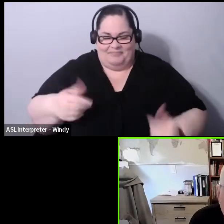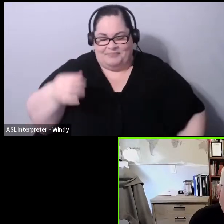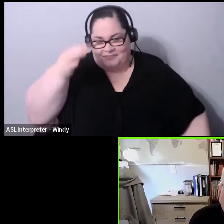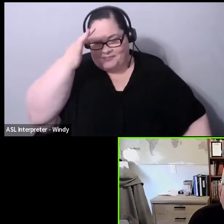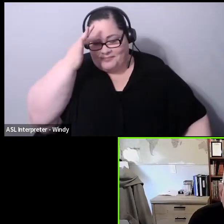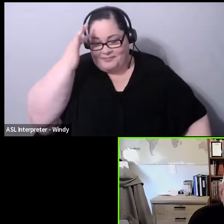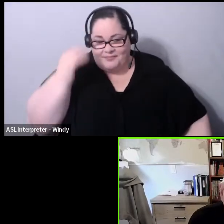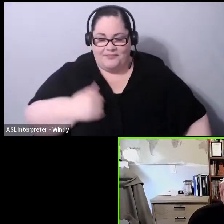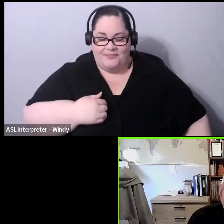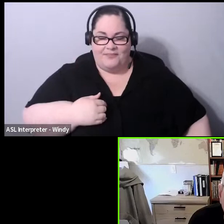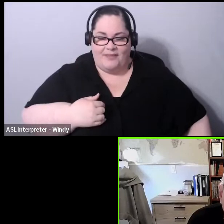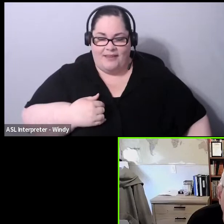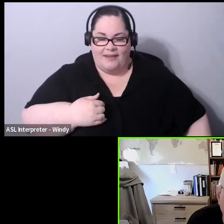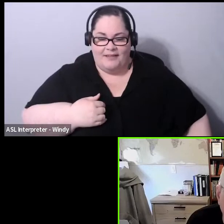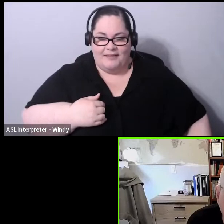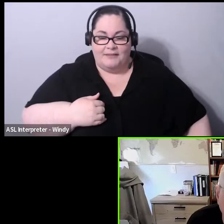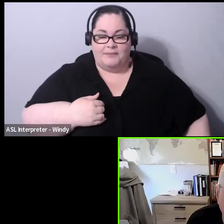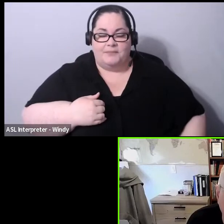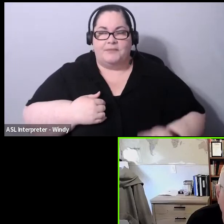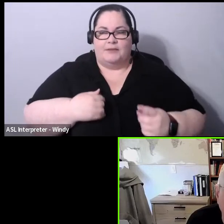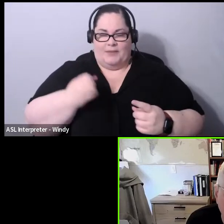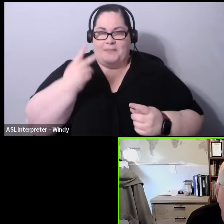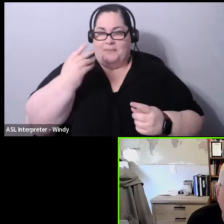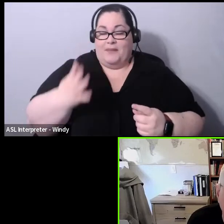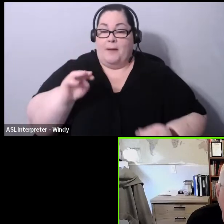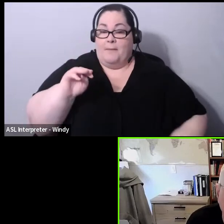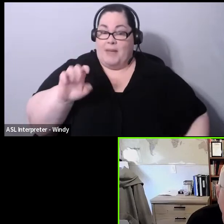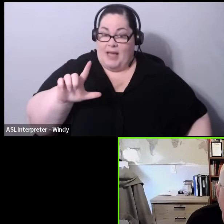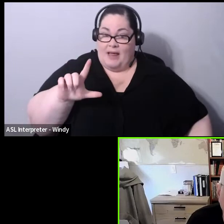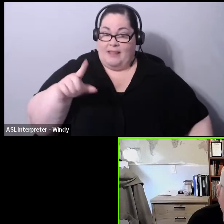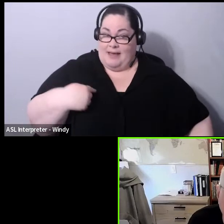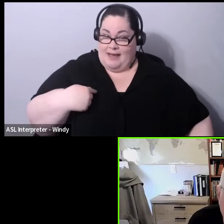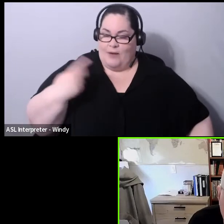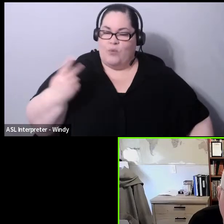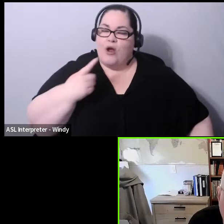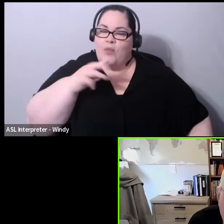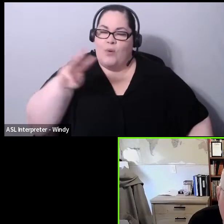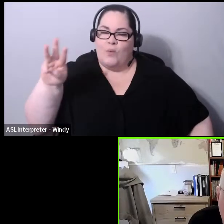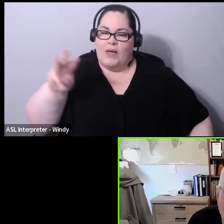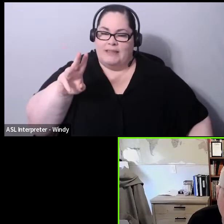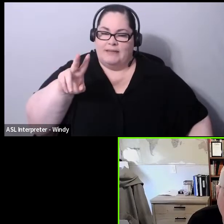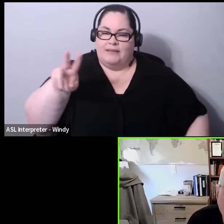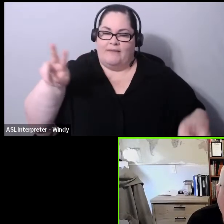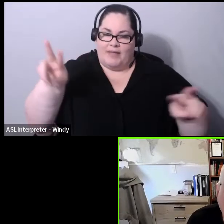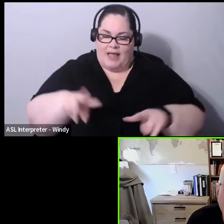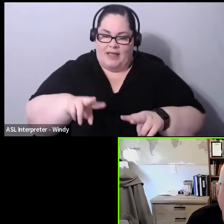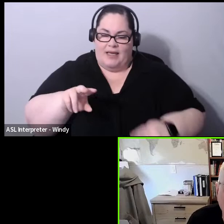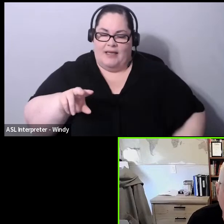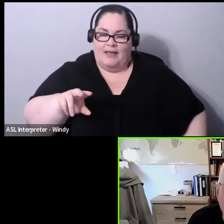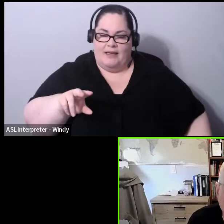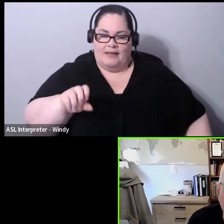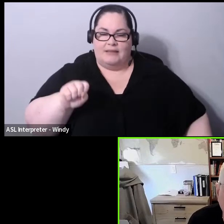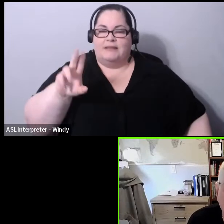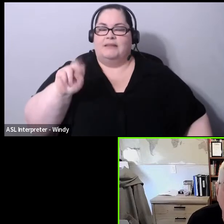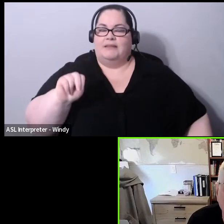Just to let you know that Mel and I, or the West Valley and Sun Lakes chapter, are going to share a table out